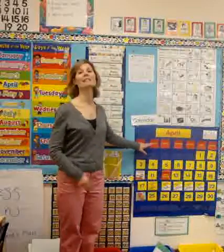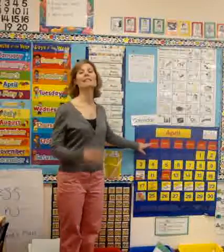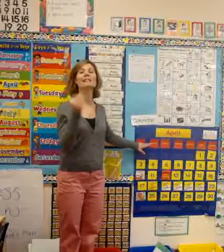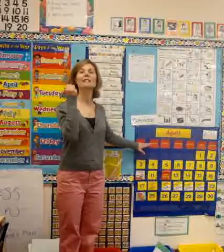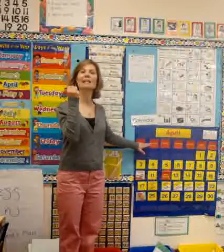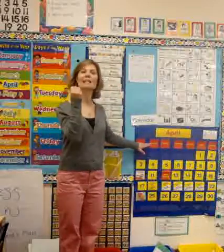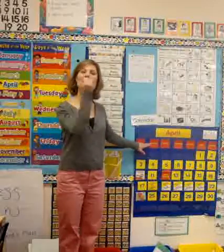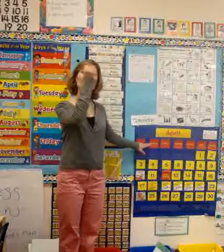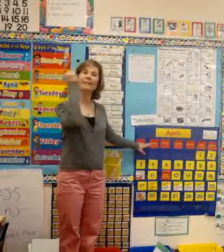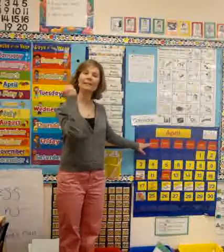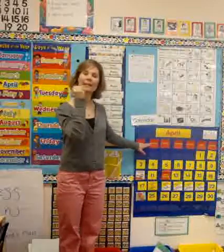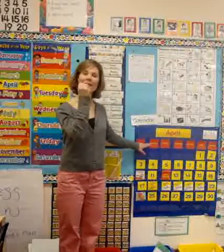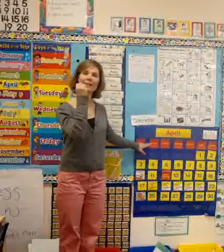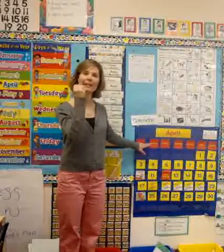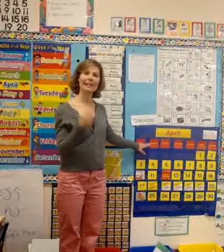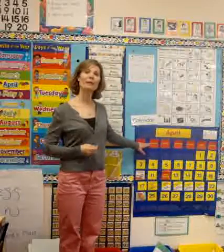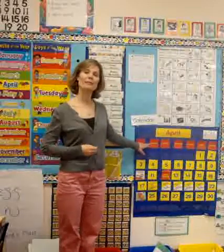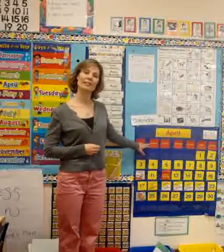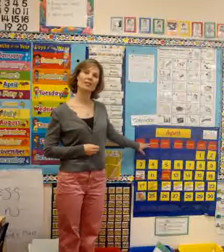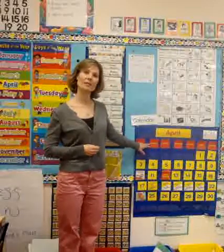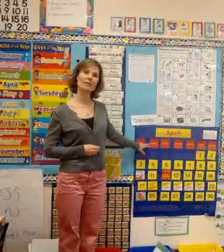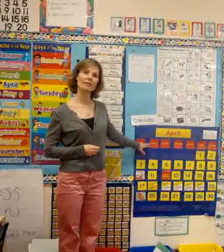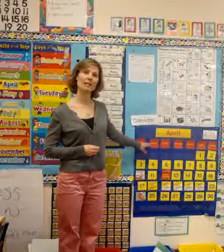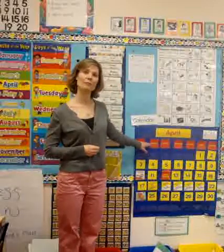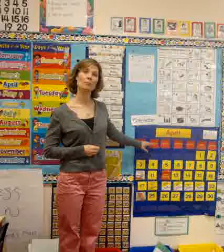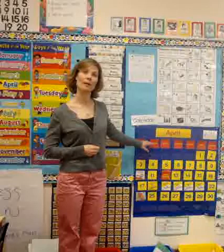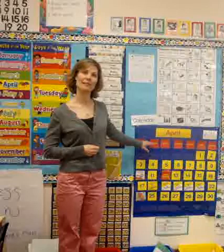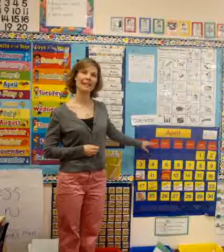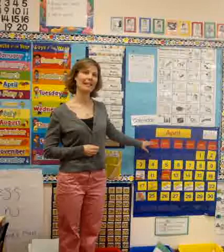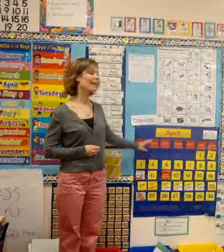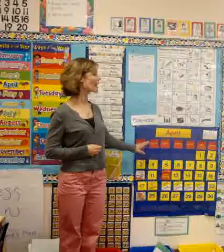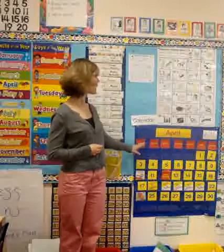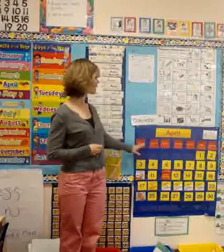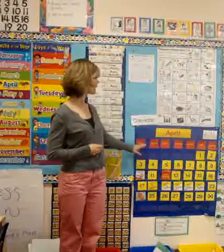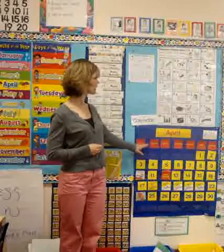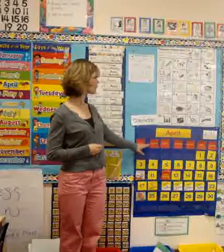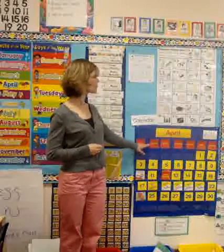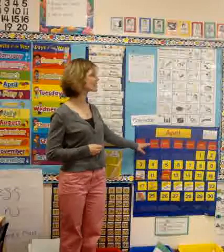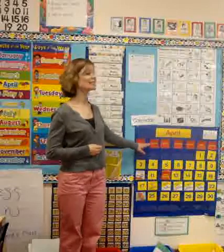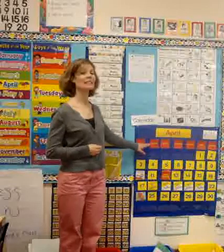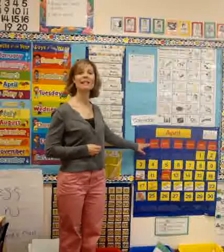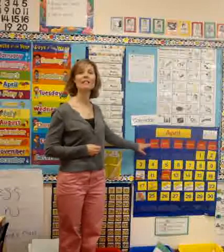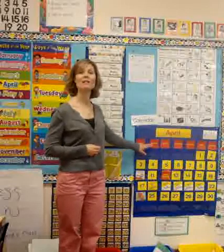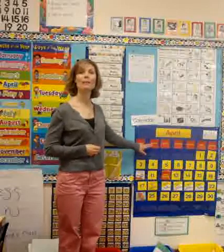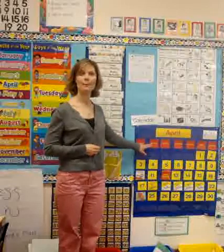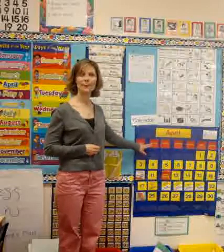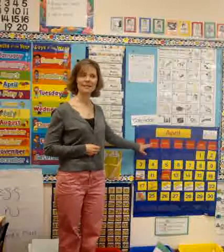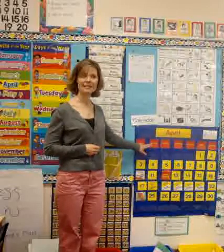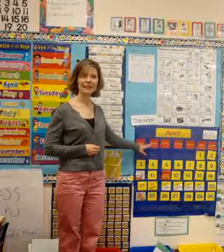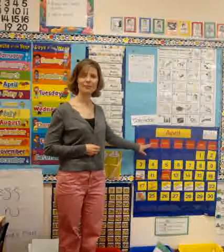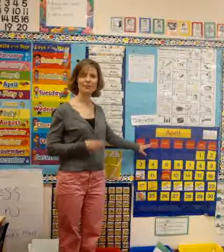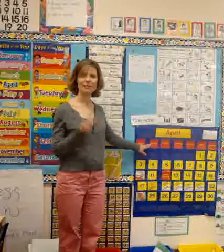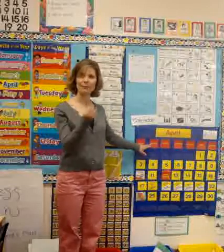say today is Monday, and I would teach them the sign for Monday. And then as they would say today is Monday, for